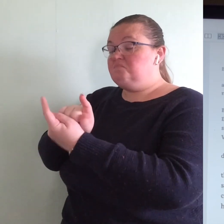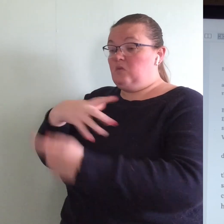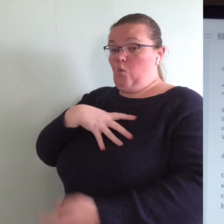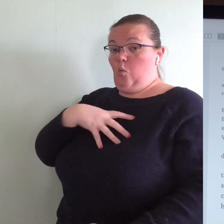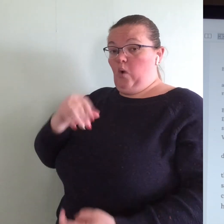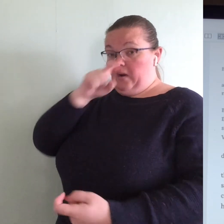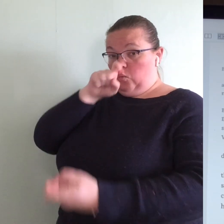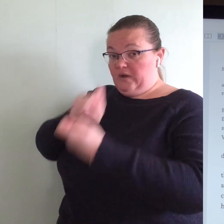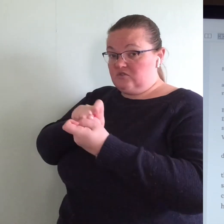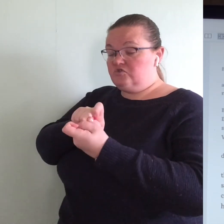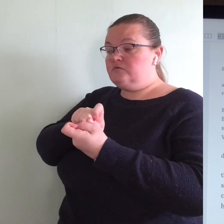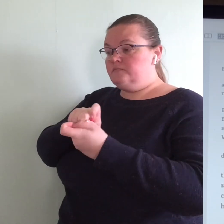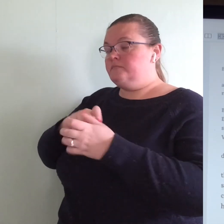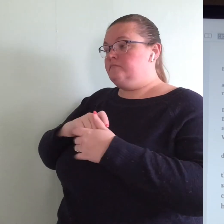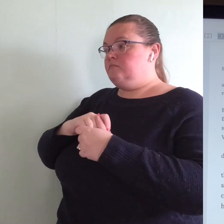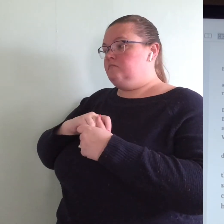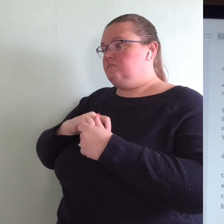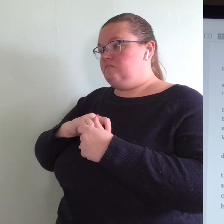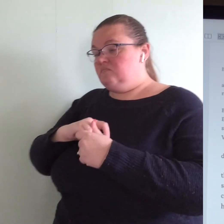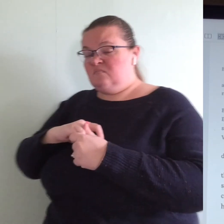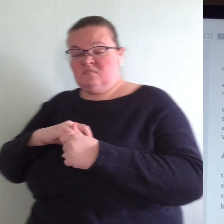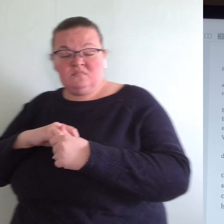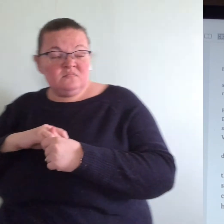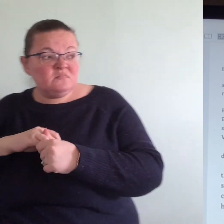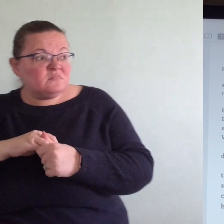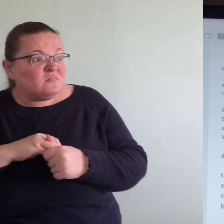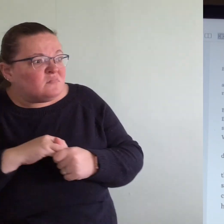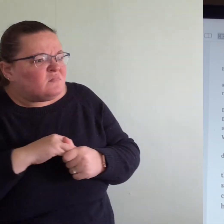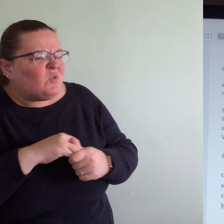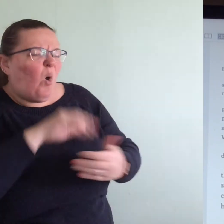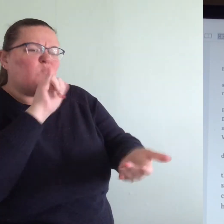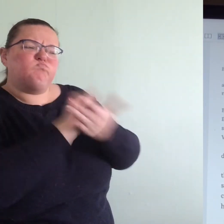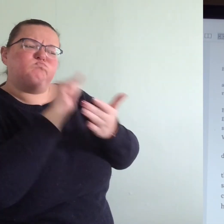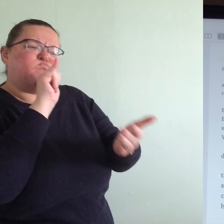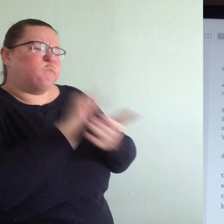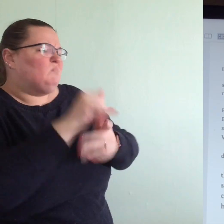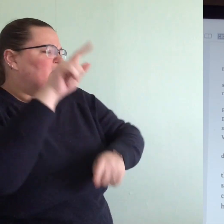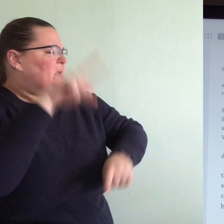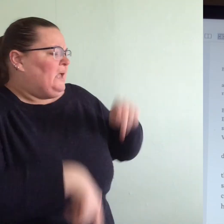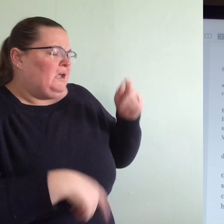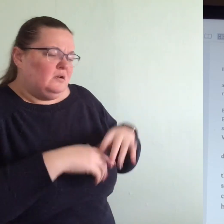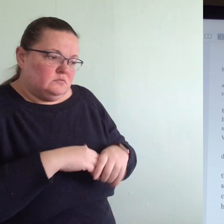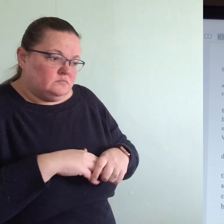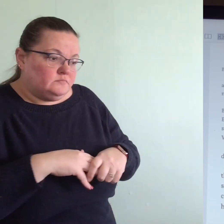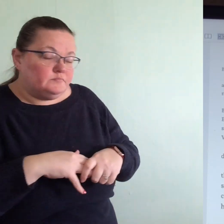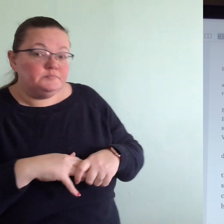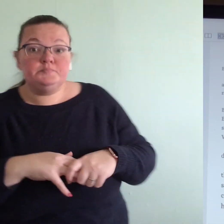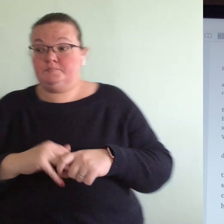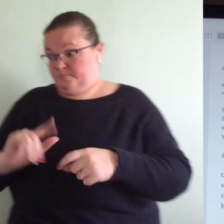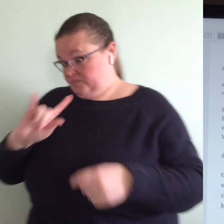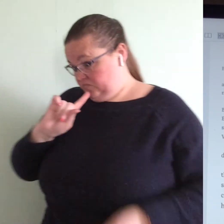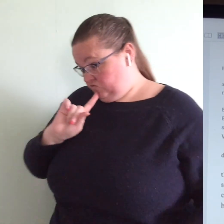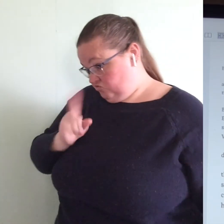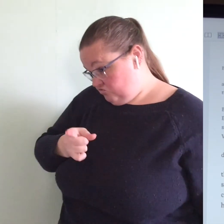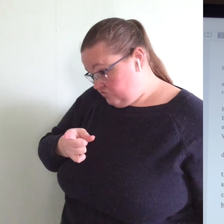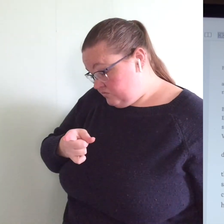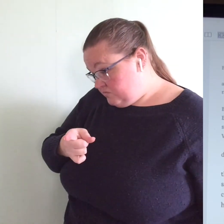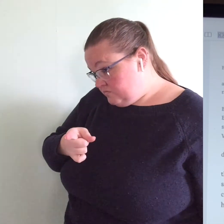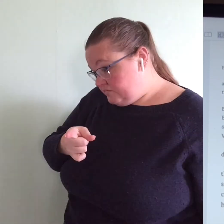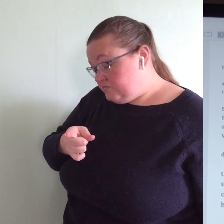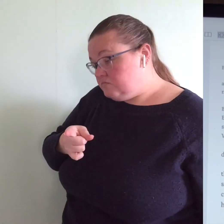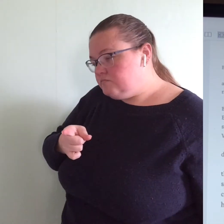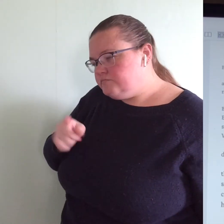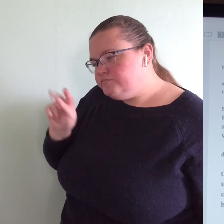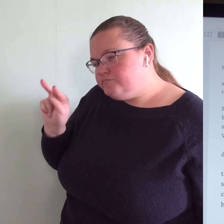us all. Oh, surely. Oh, really, said Susan. He can't have done that. Can't he? Said Mr.